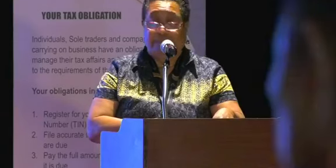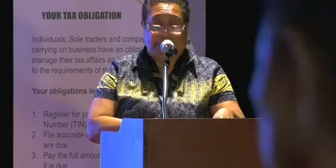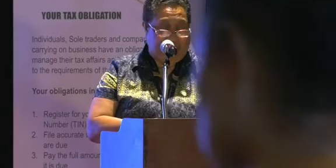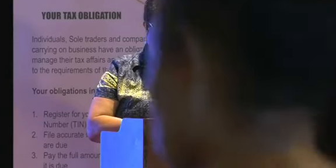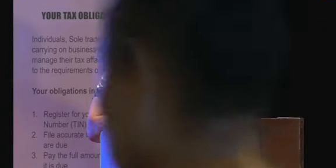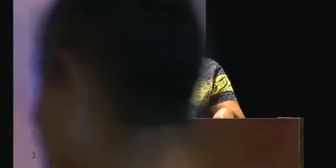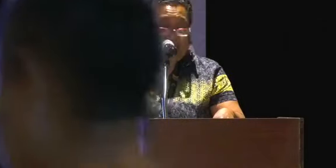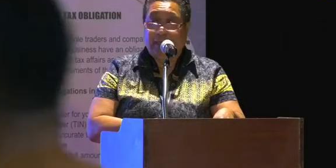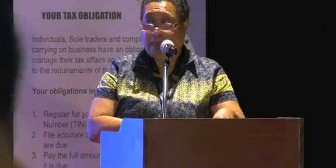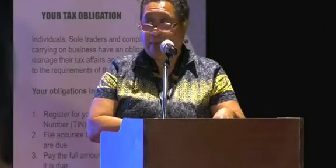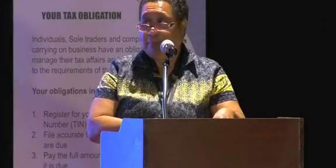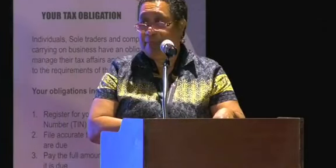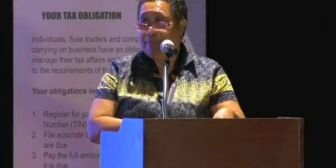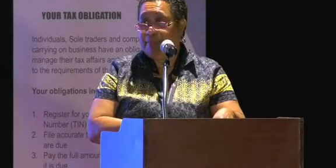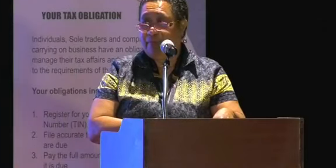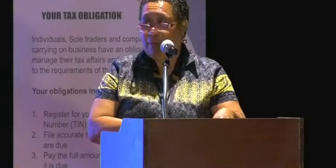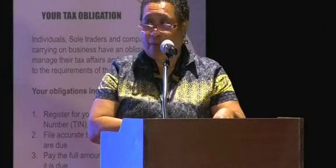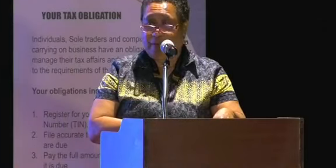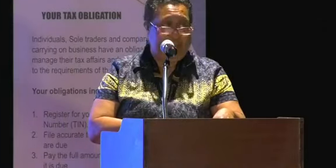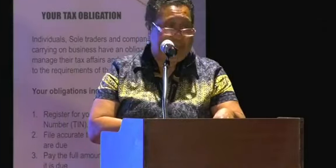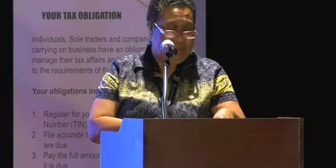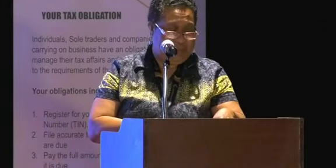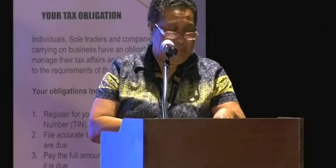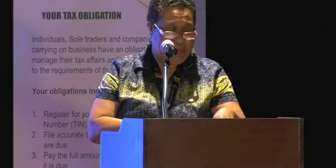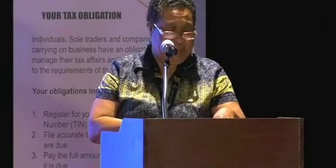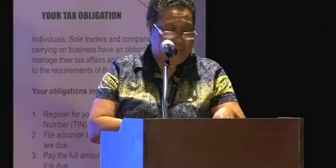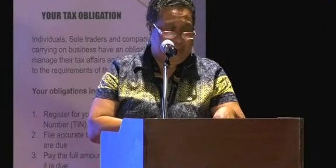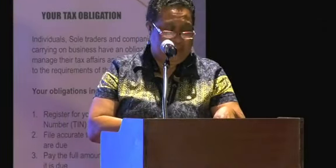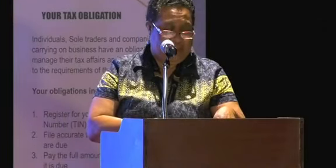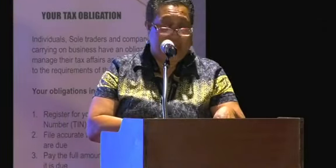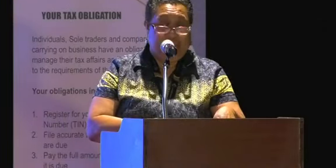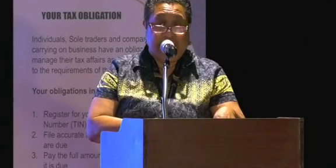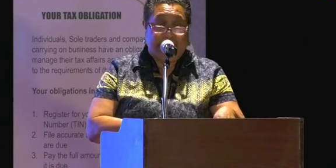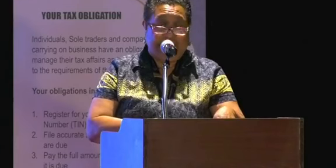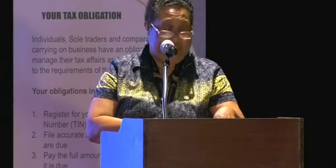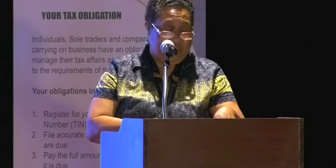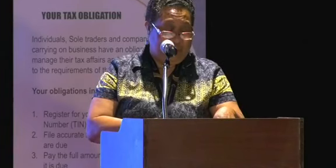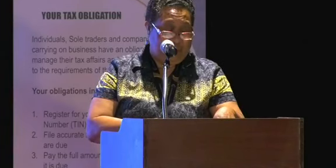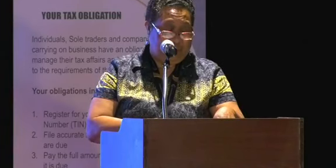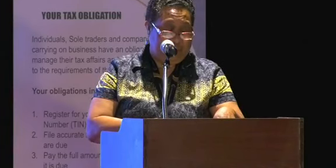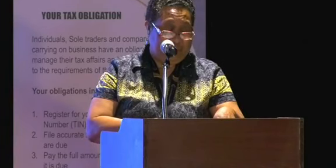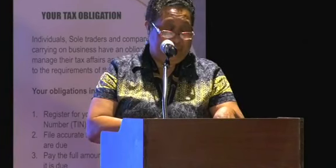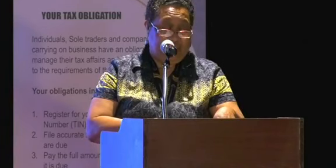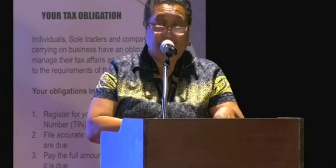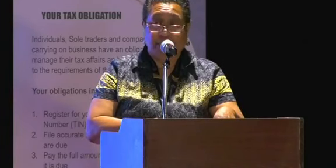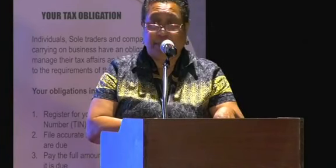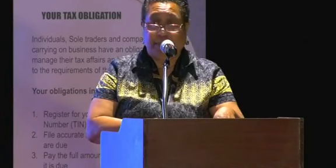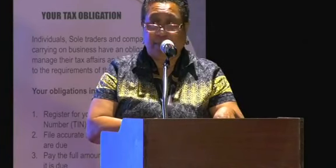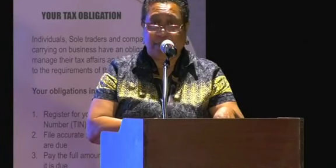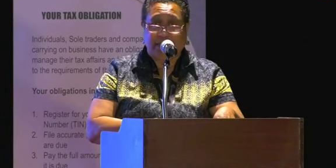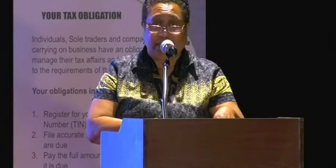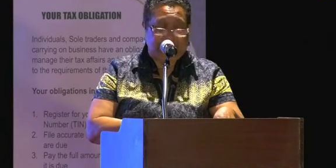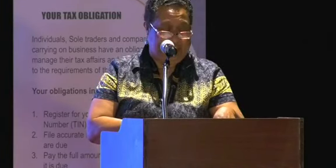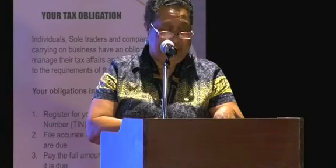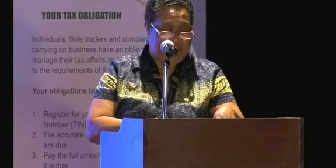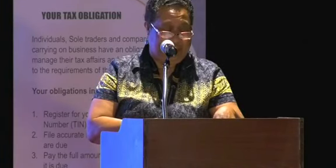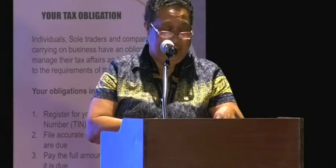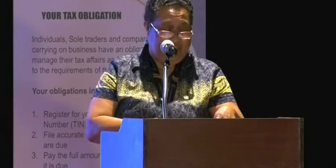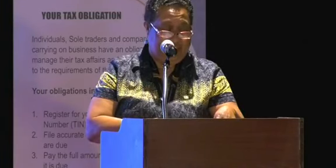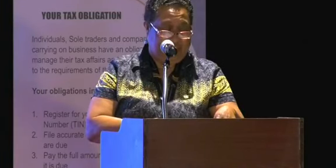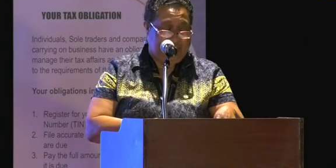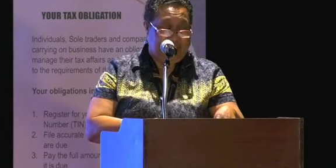are filing and payment requirements, the debt and lodgement enforcement